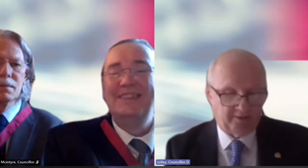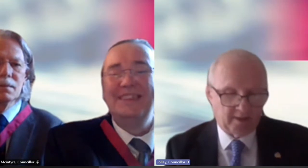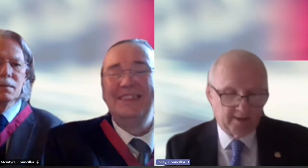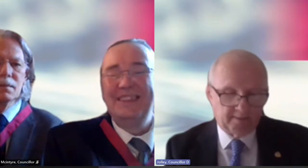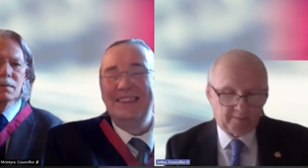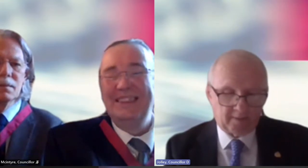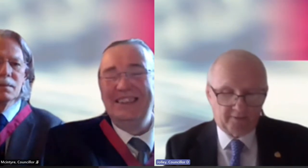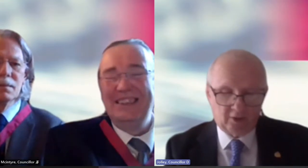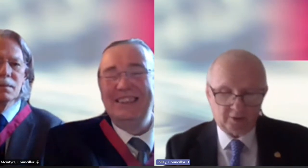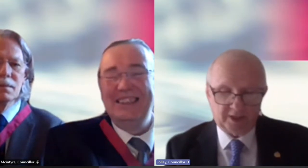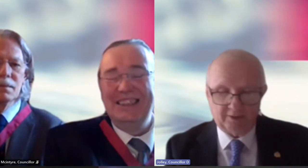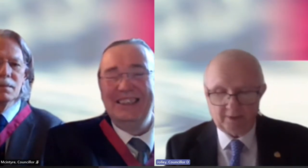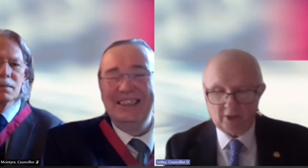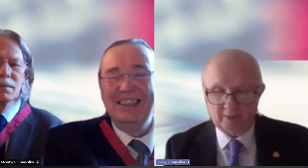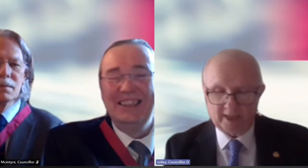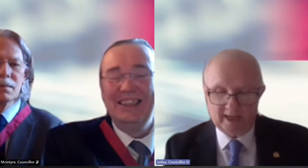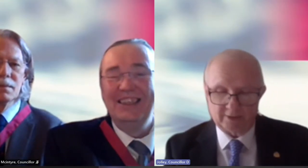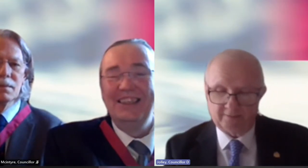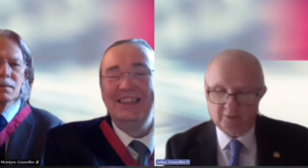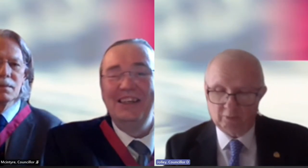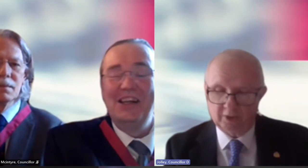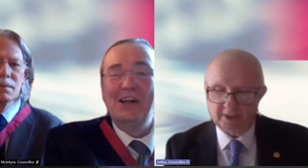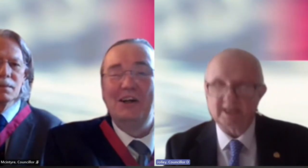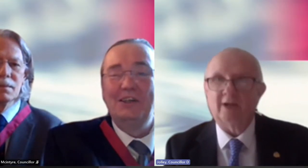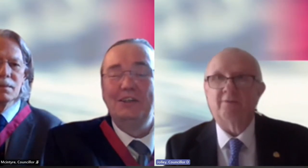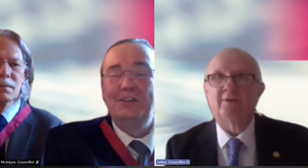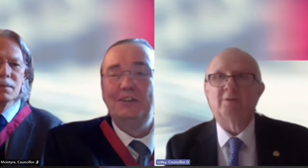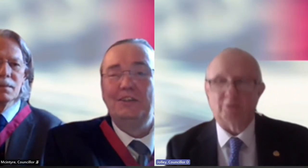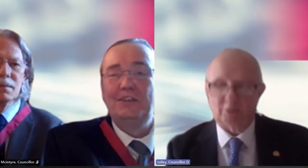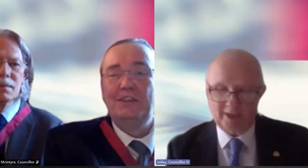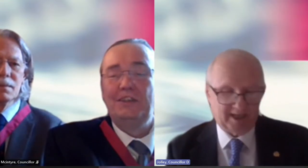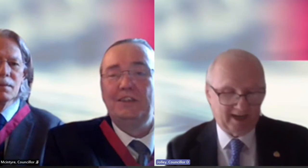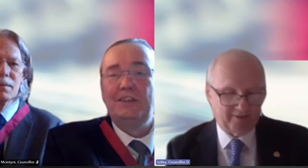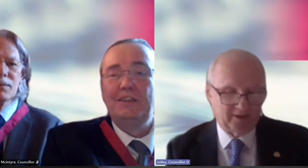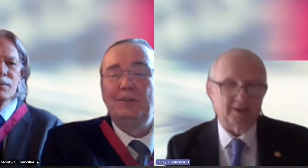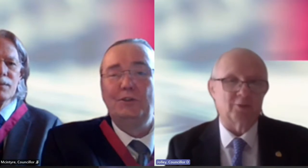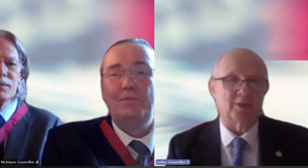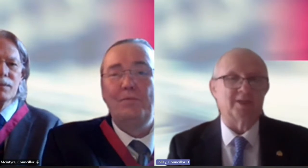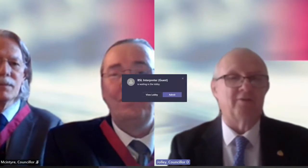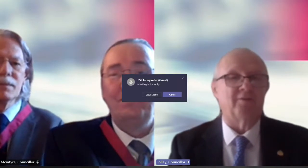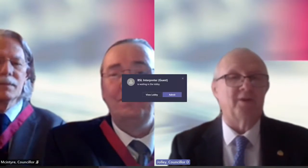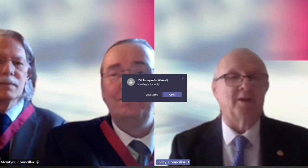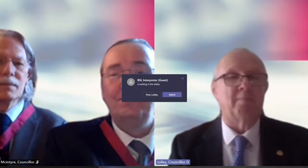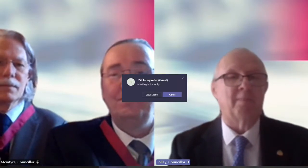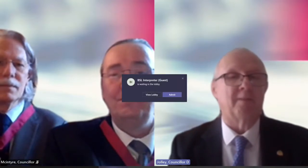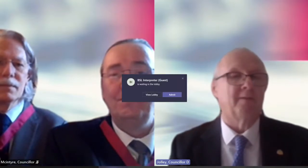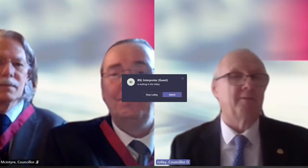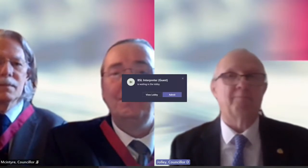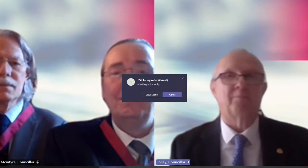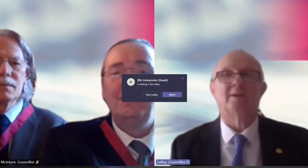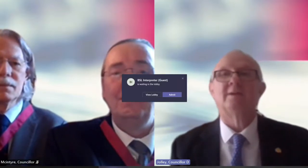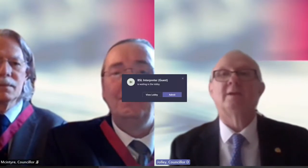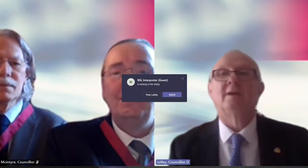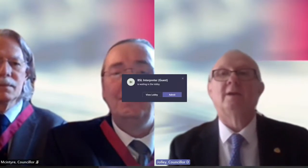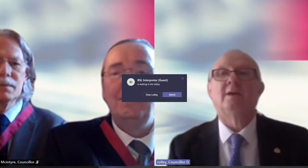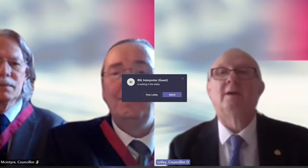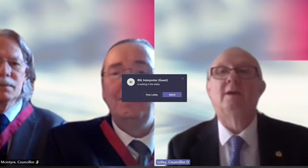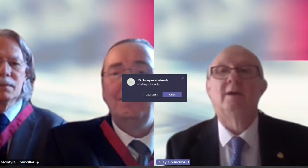of. Of course, Michelle did become a councillor for the ward herself from 2011 to 2015.